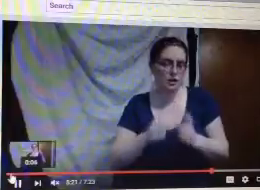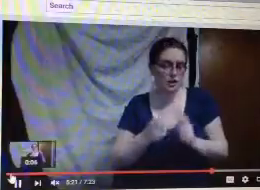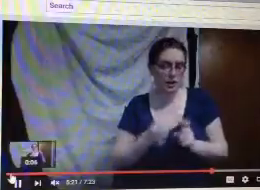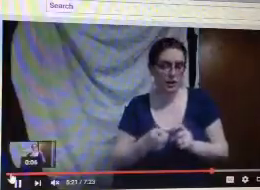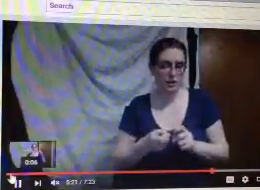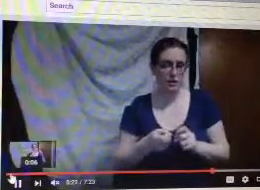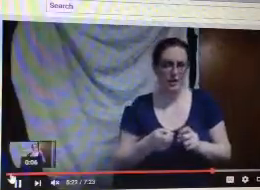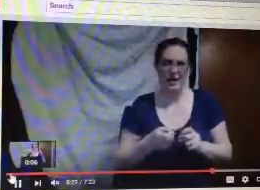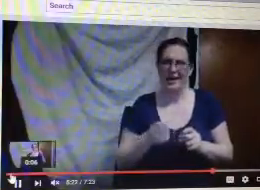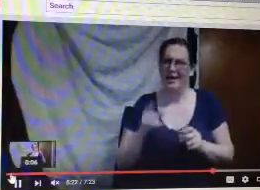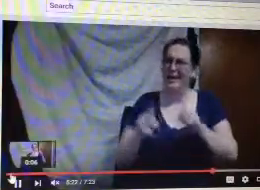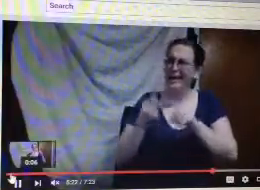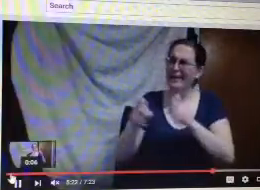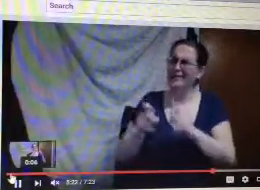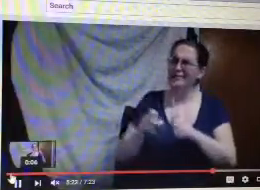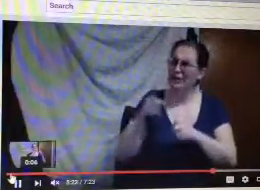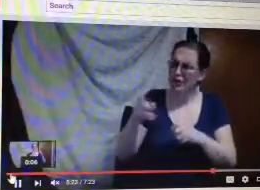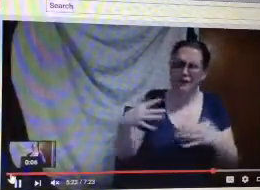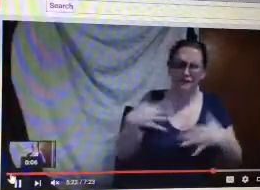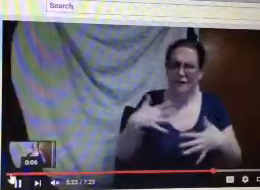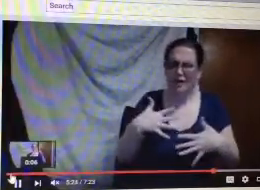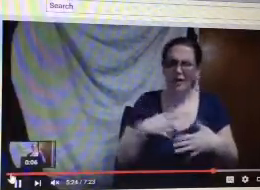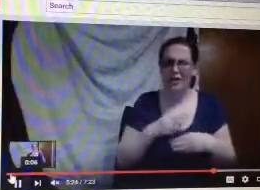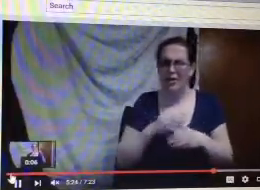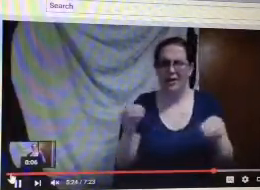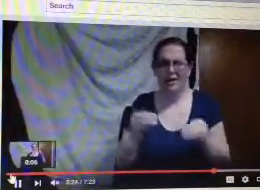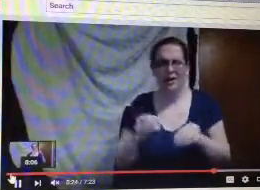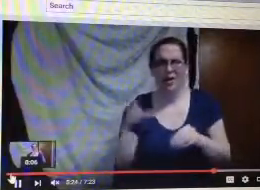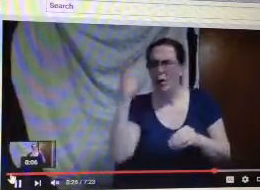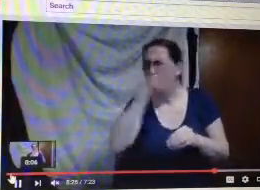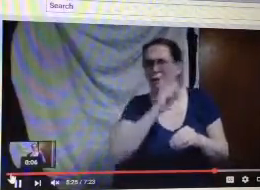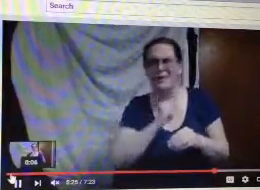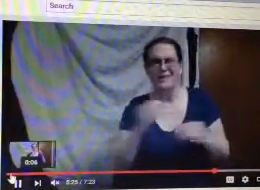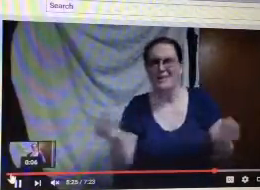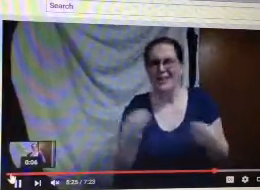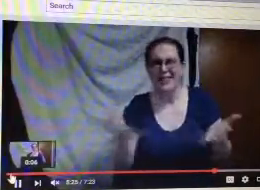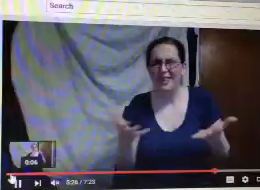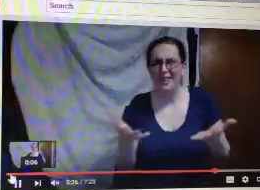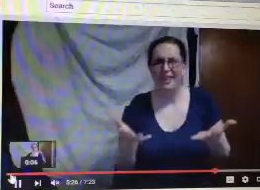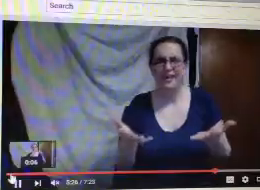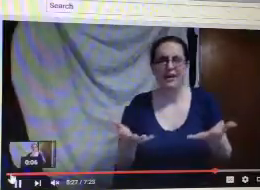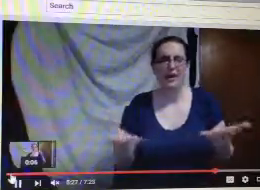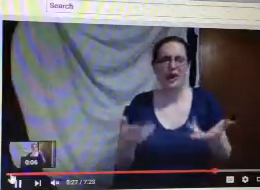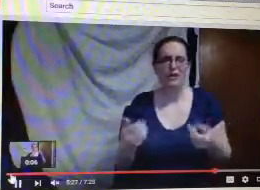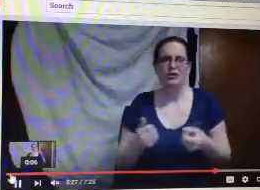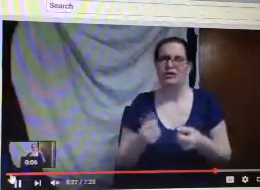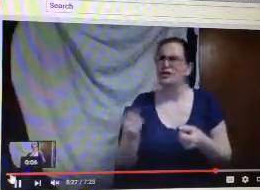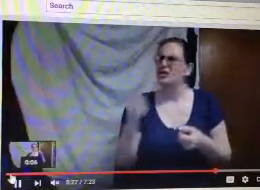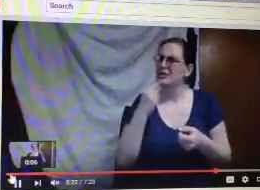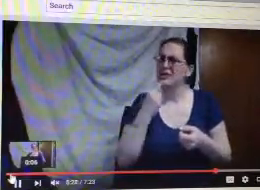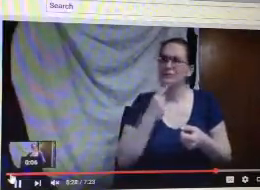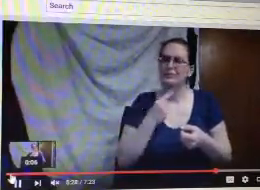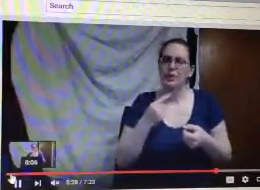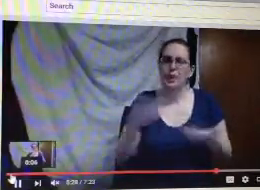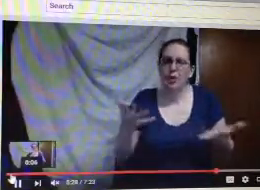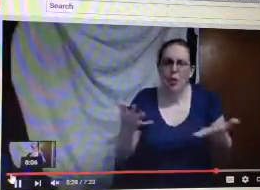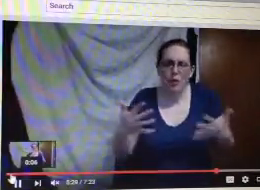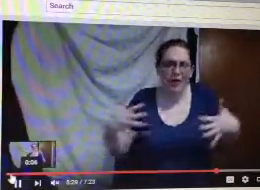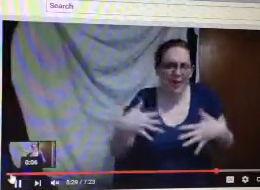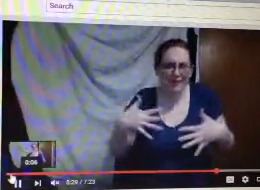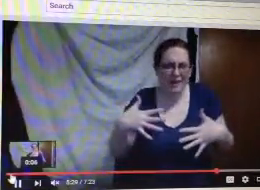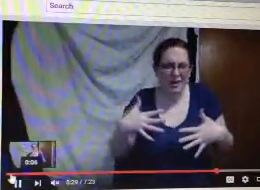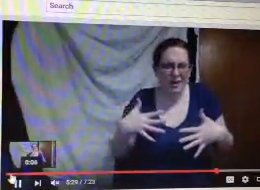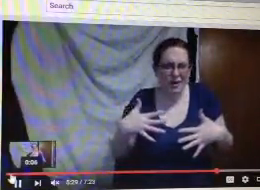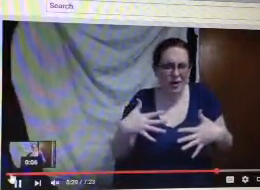And this other woman, she changed and asked, "What is your fear? What do you have nothing? What are you missing? What am I missing?" Nothing. She